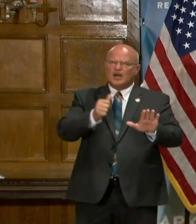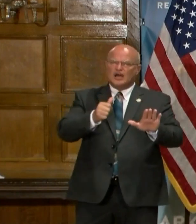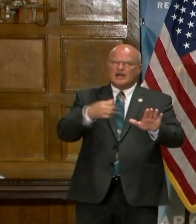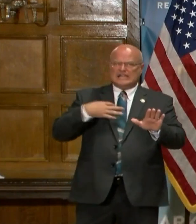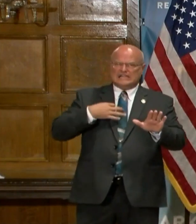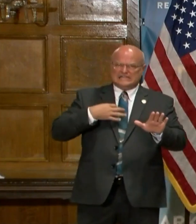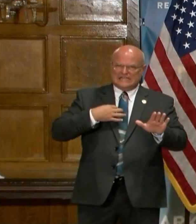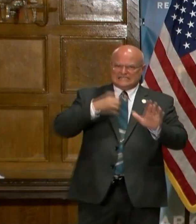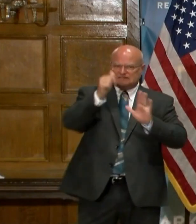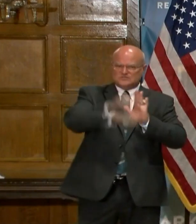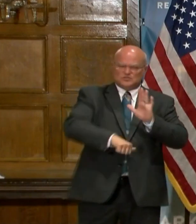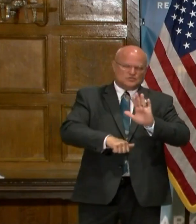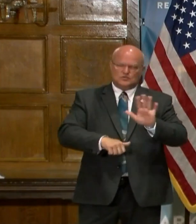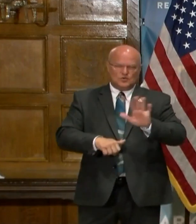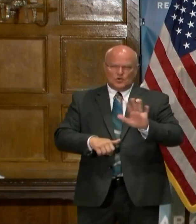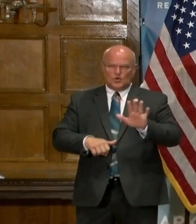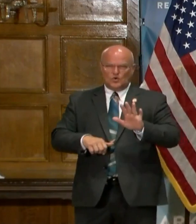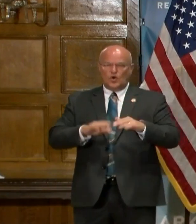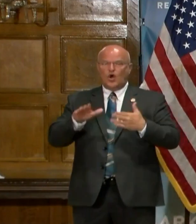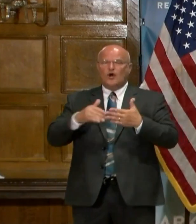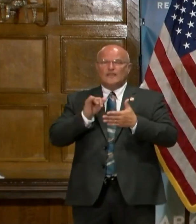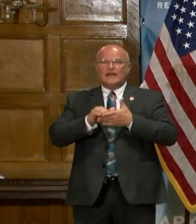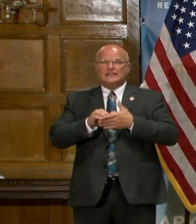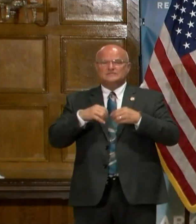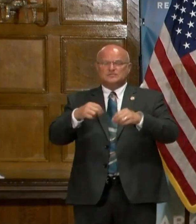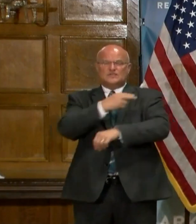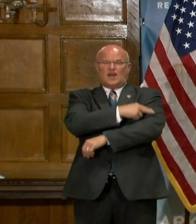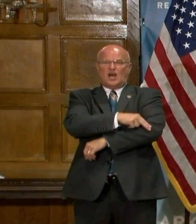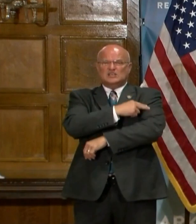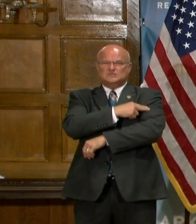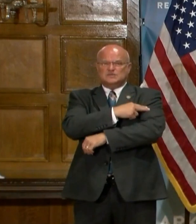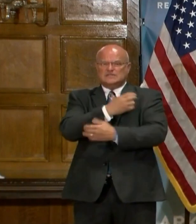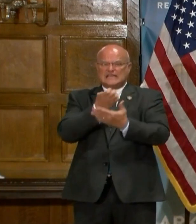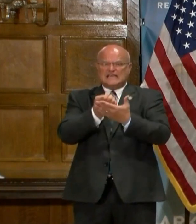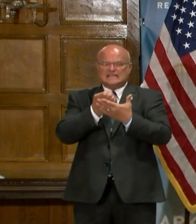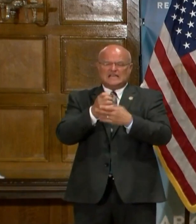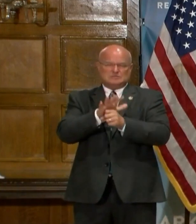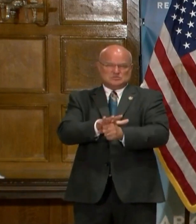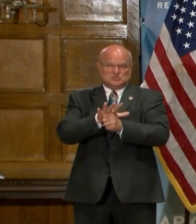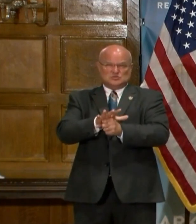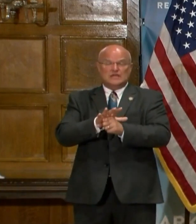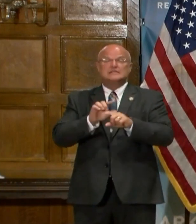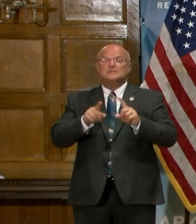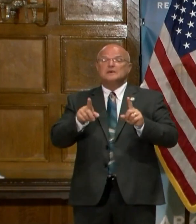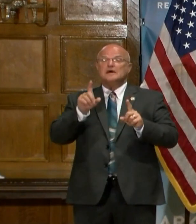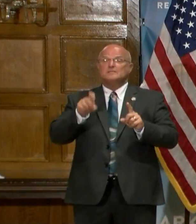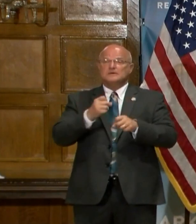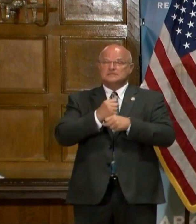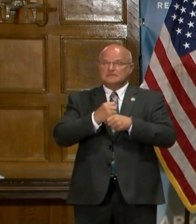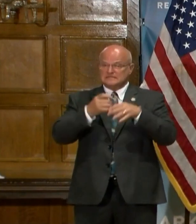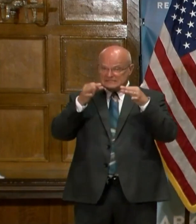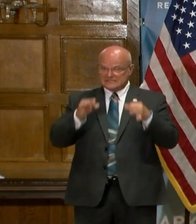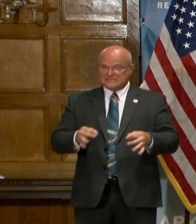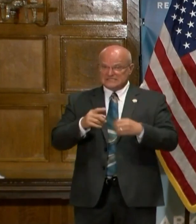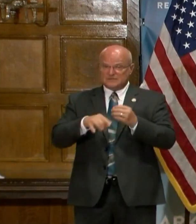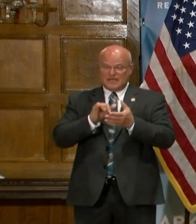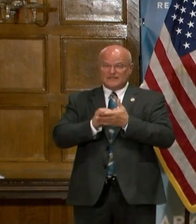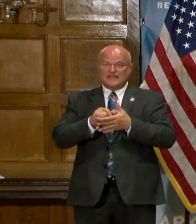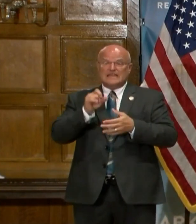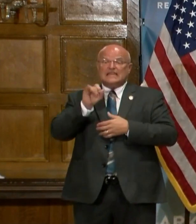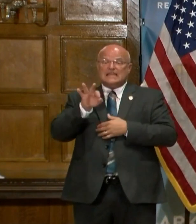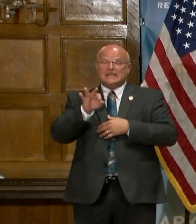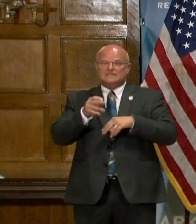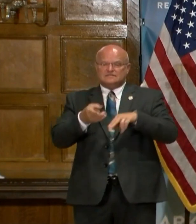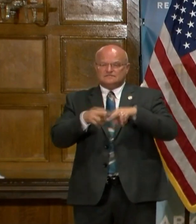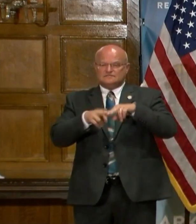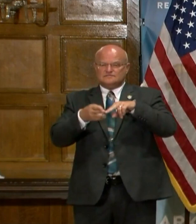cases or things like that at this point. All that does is puts the hospital under economic stress, but they are going to have to make some decisions on that if they're